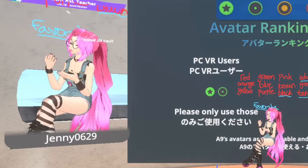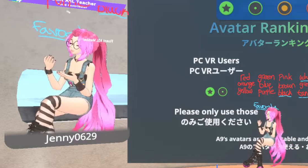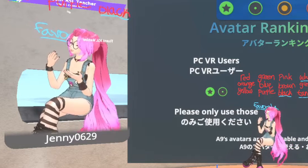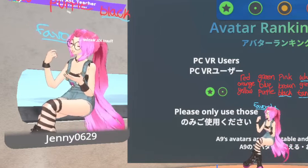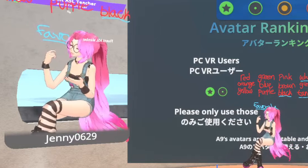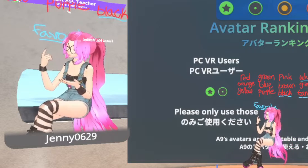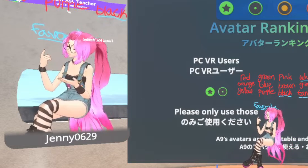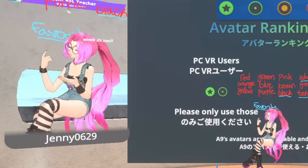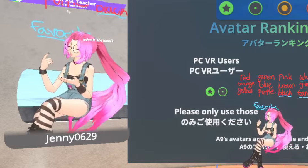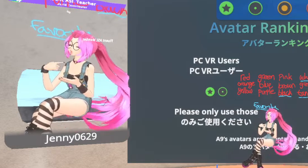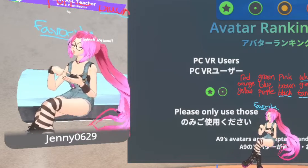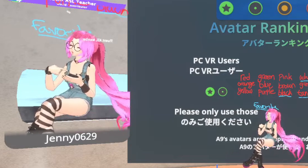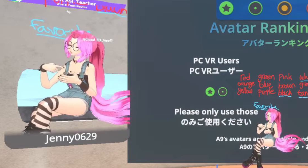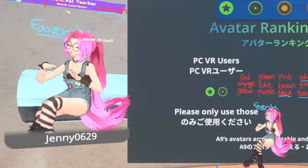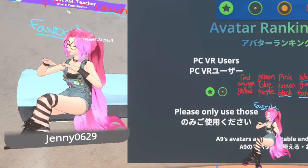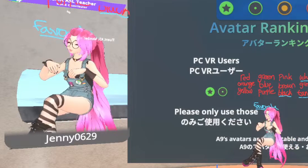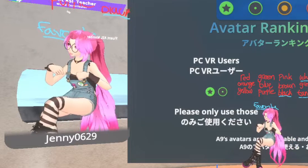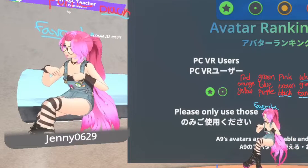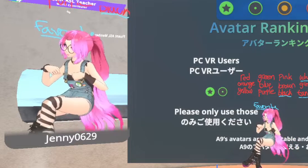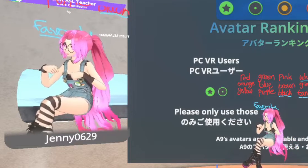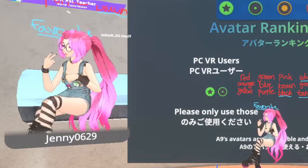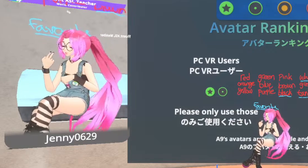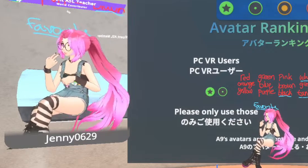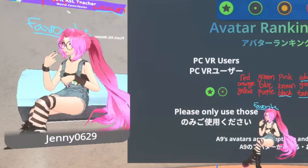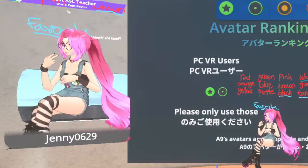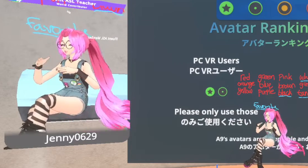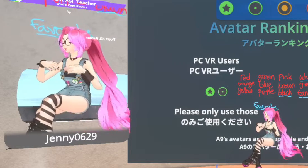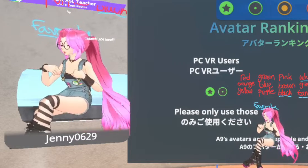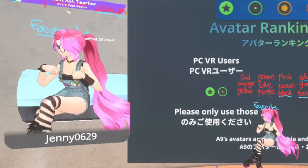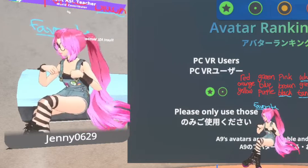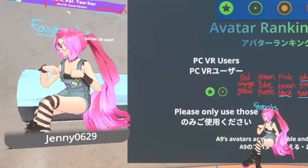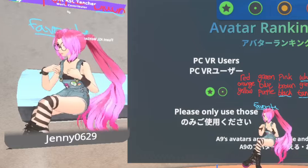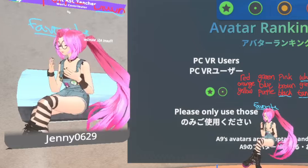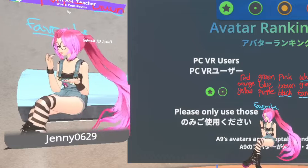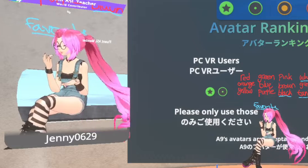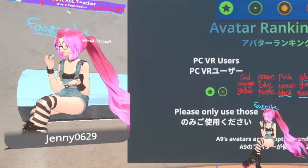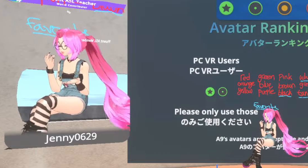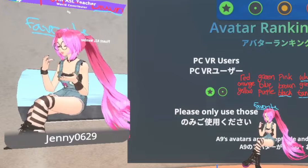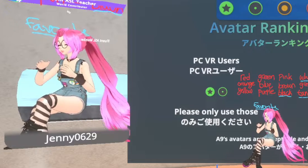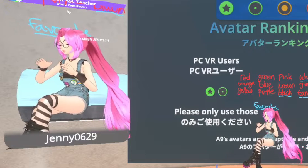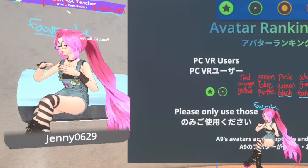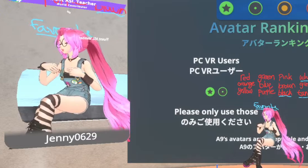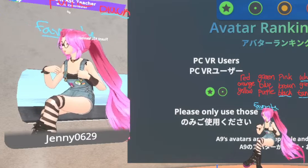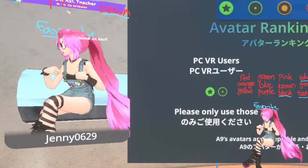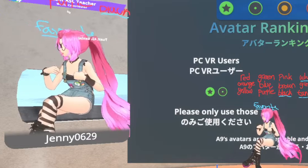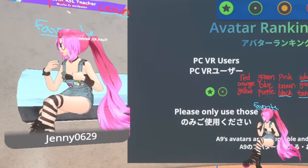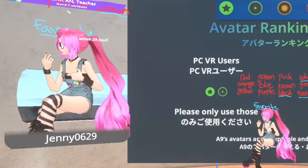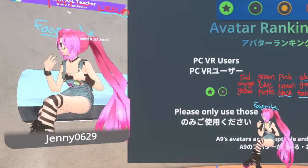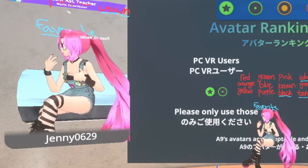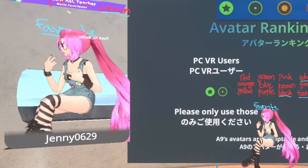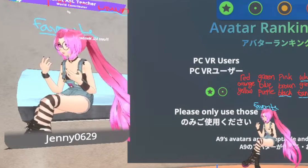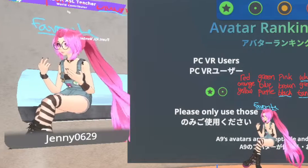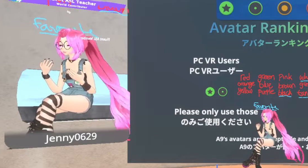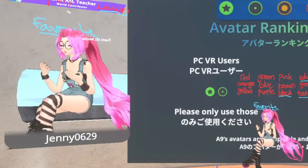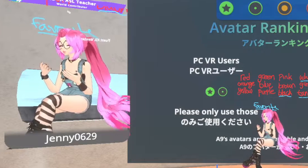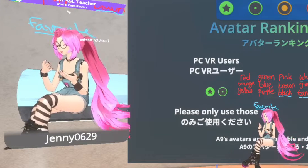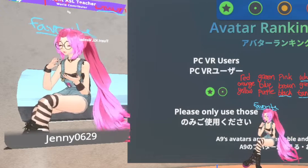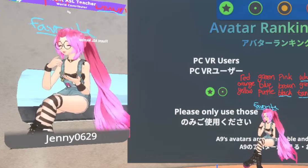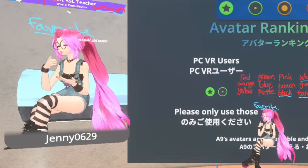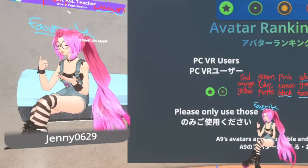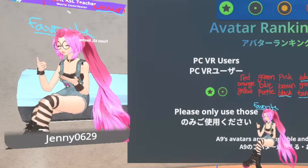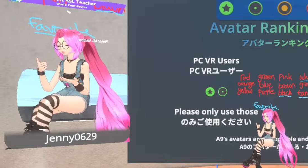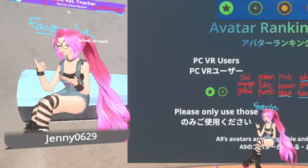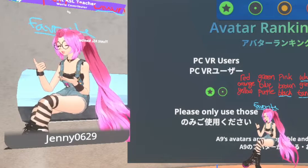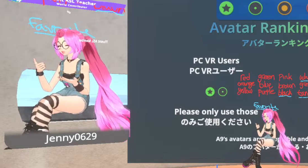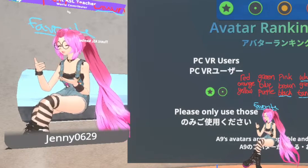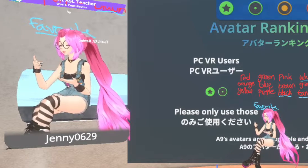color. Like it doesn't really make sense. Like I don't own pink. I don't own it. It's my favorite, but I don't own pink. So